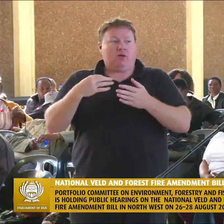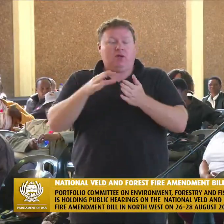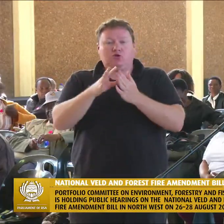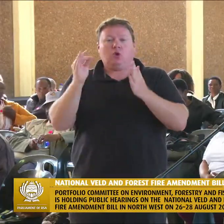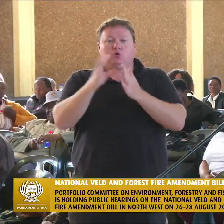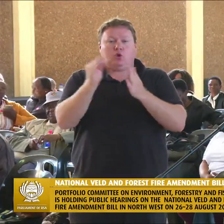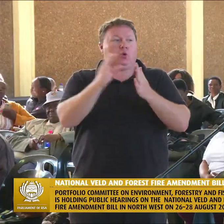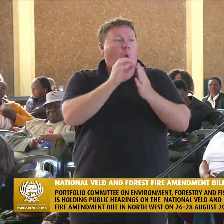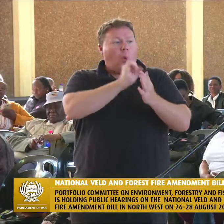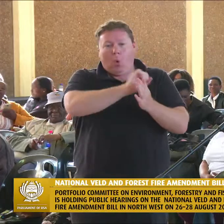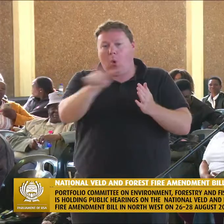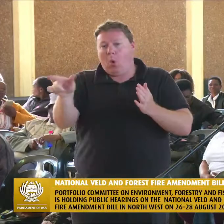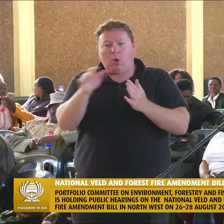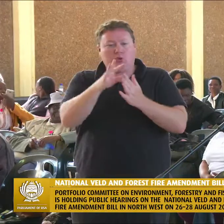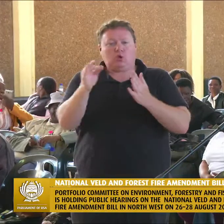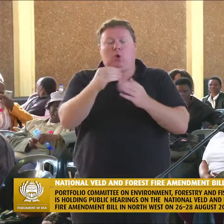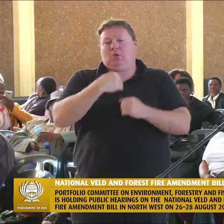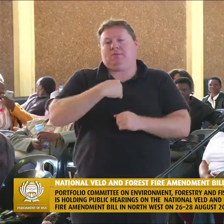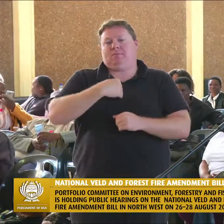yeah